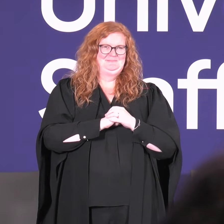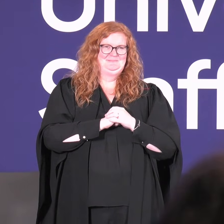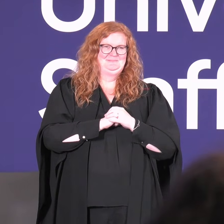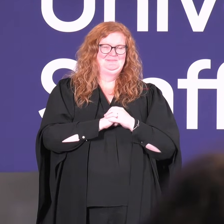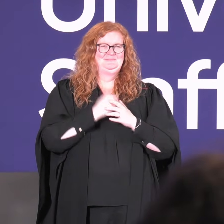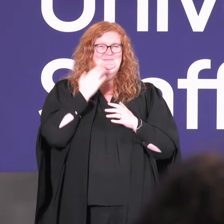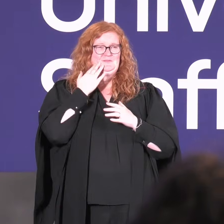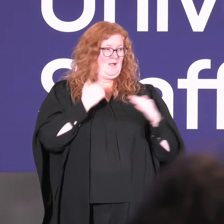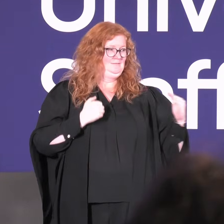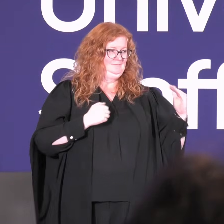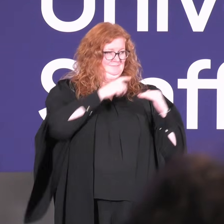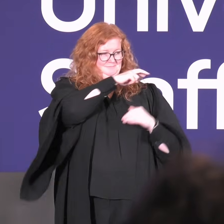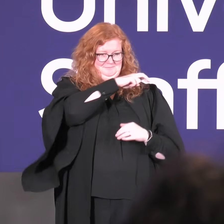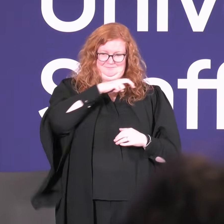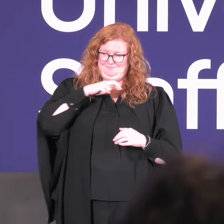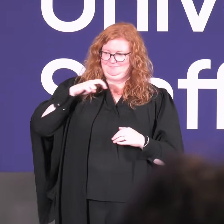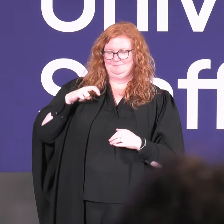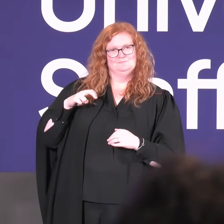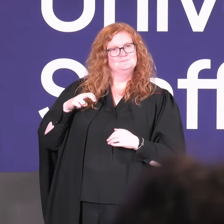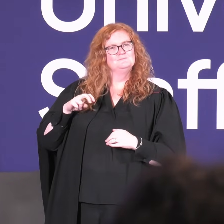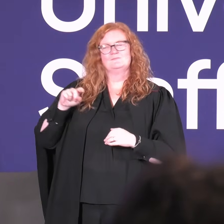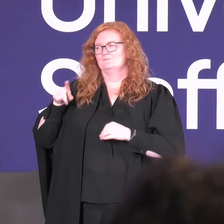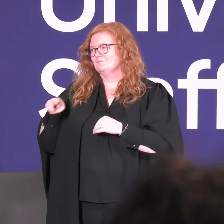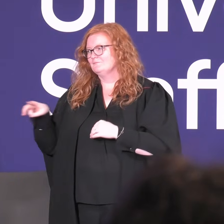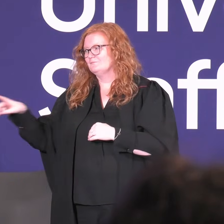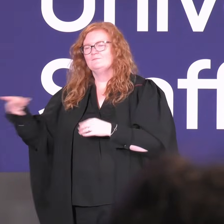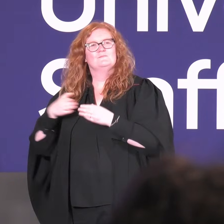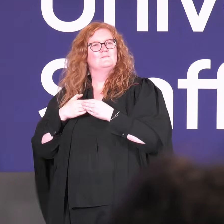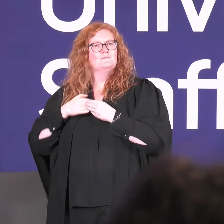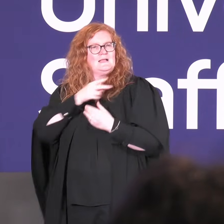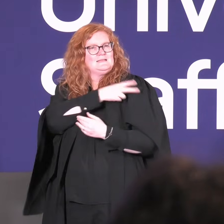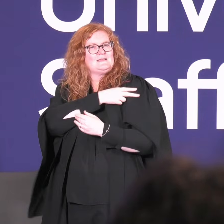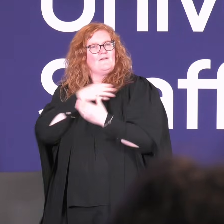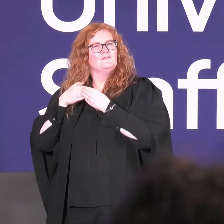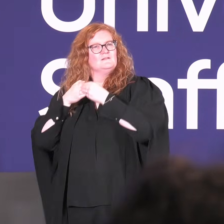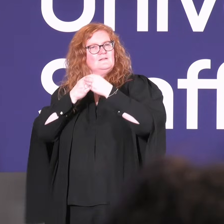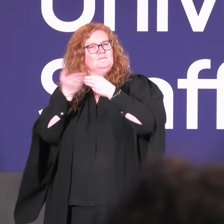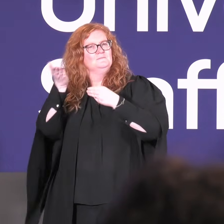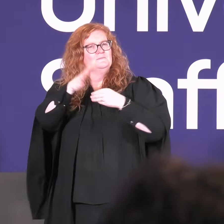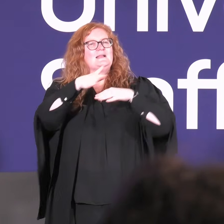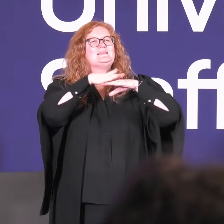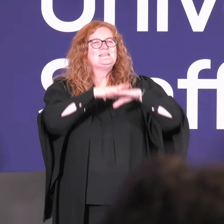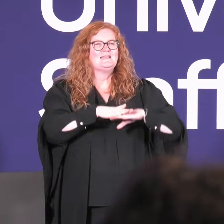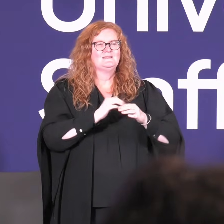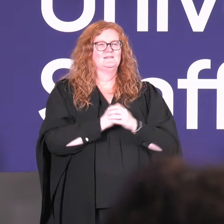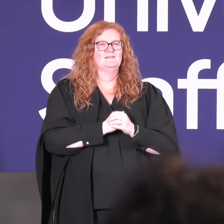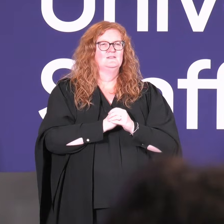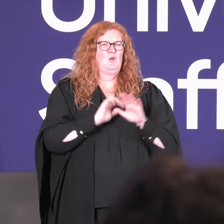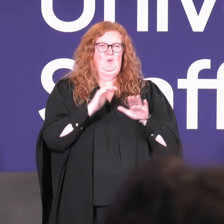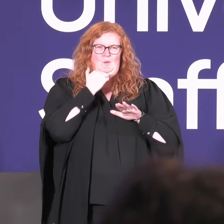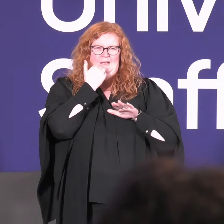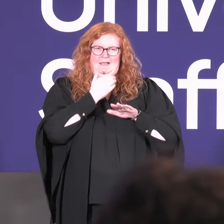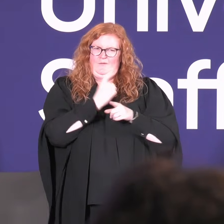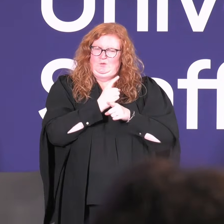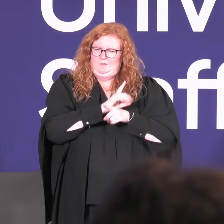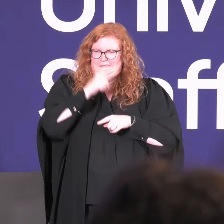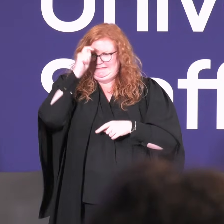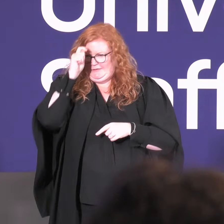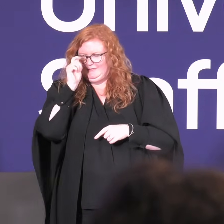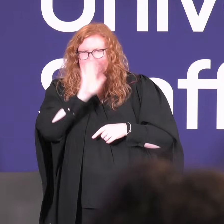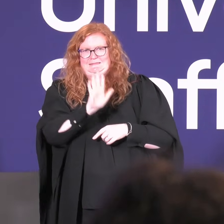Once you cross the stage, our ushers will then guide you back to your seats. And that's it, and probably enough talk about doffing for one